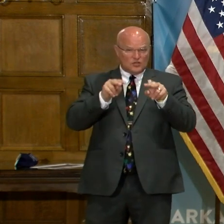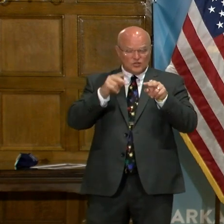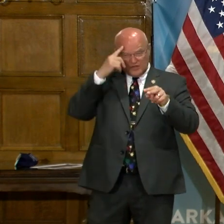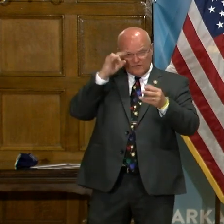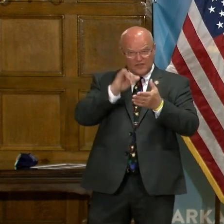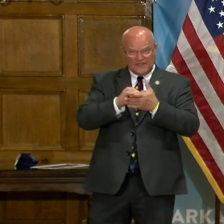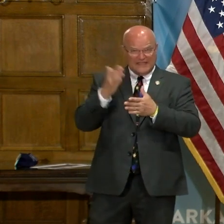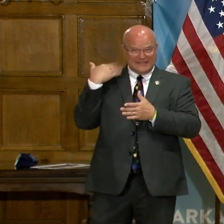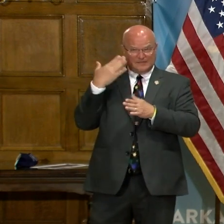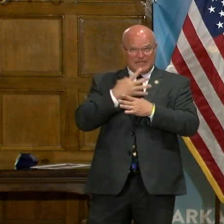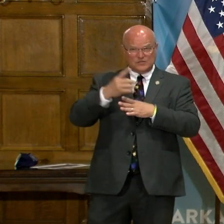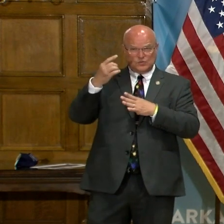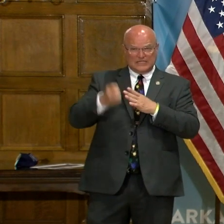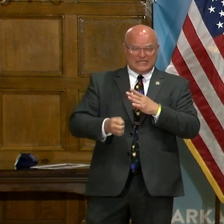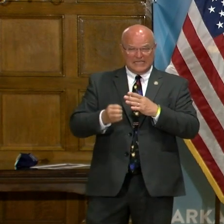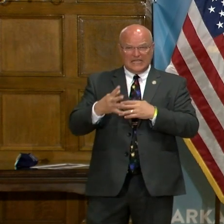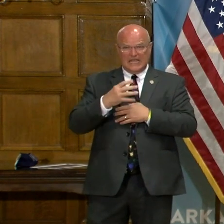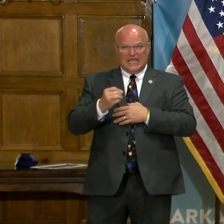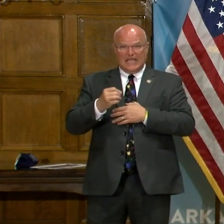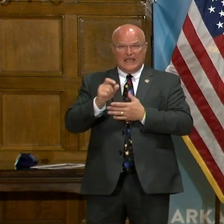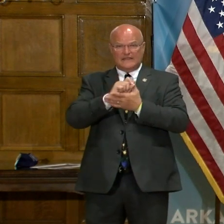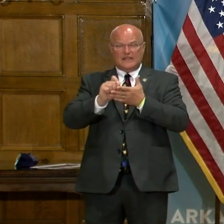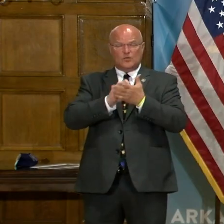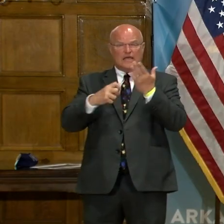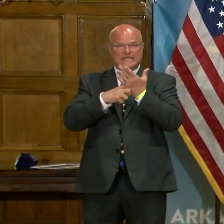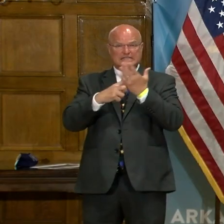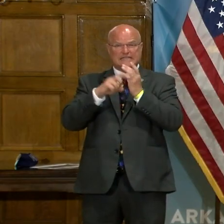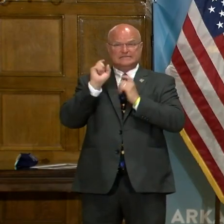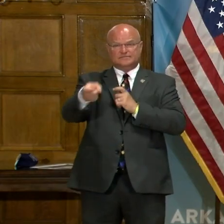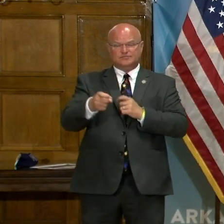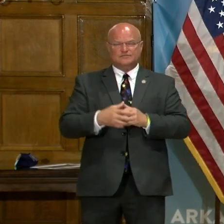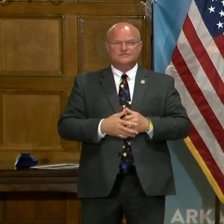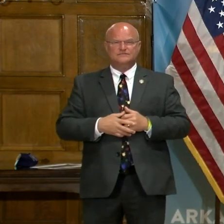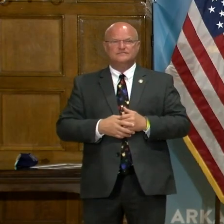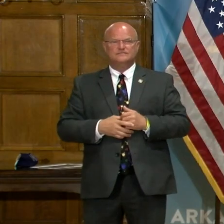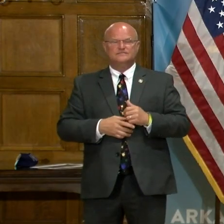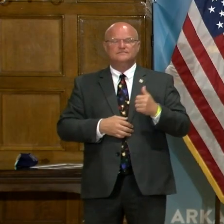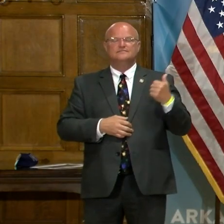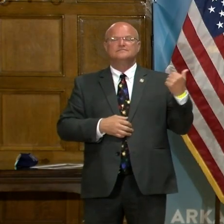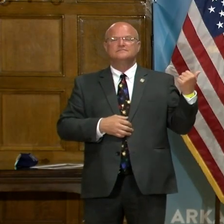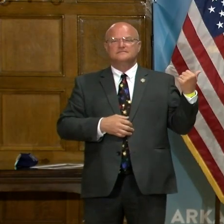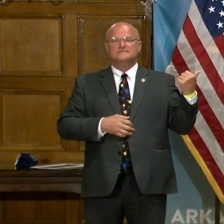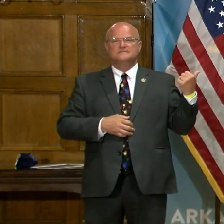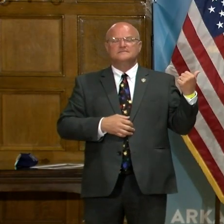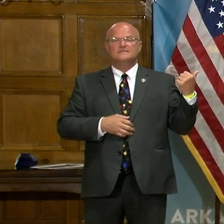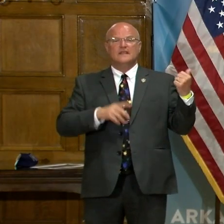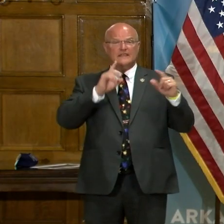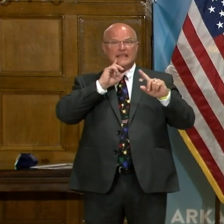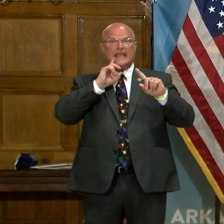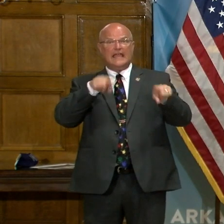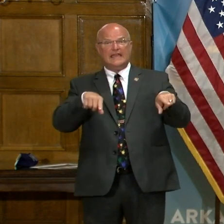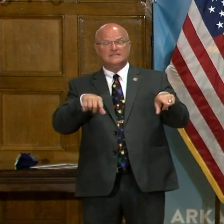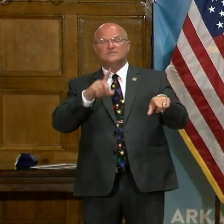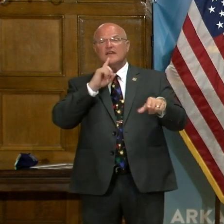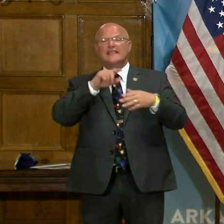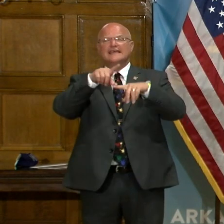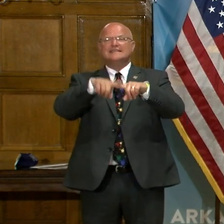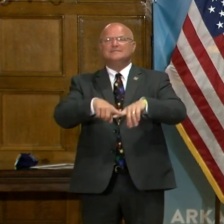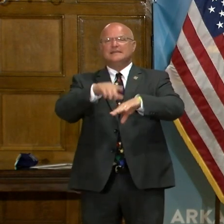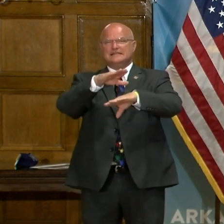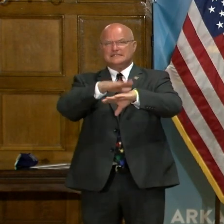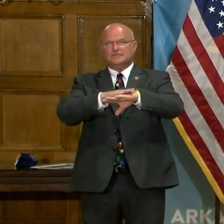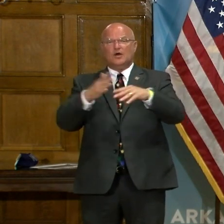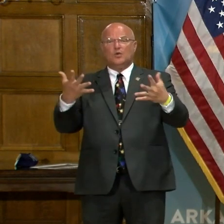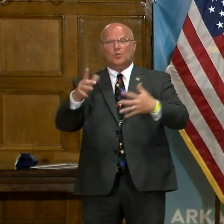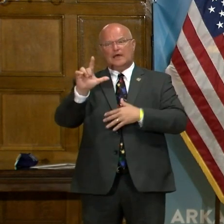looking for that this past weekend? And did they write any tickets? The answer is that it depends